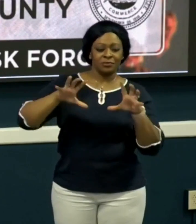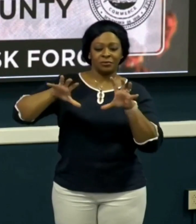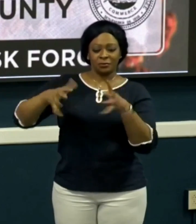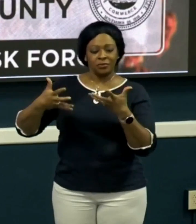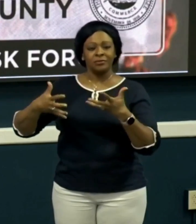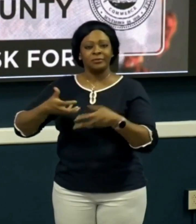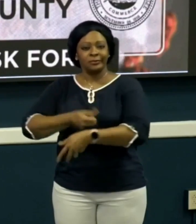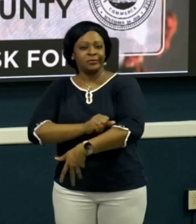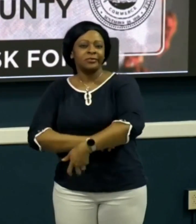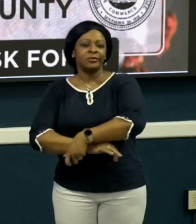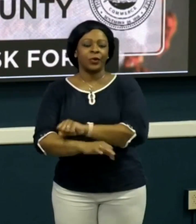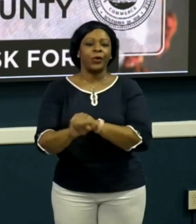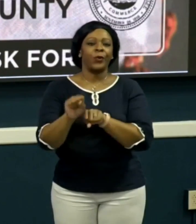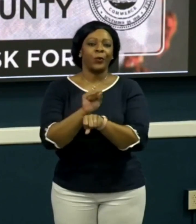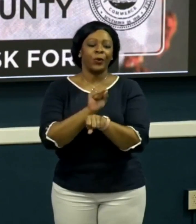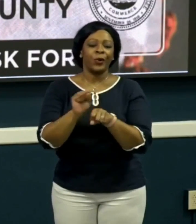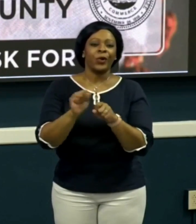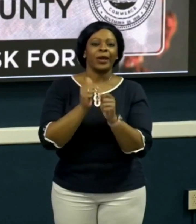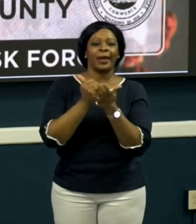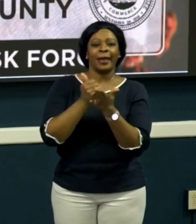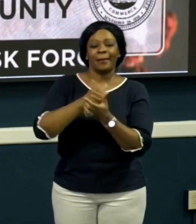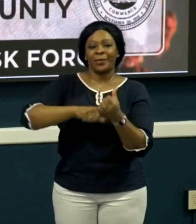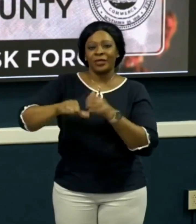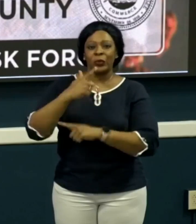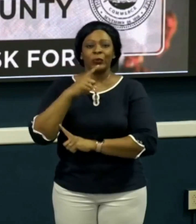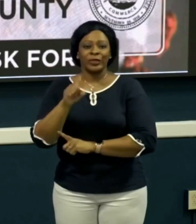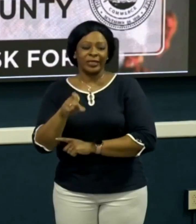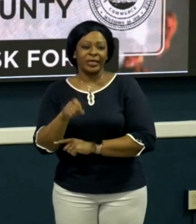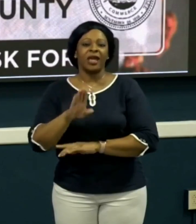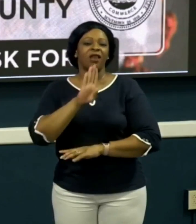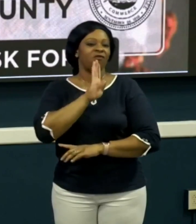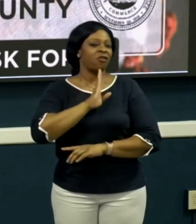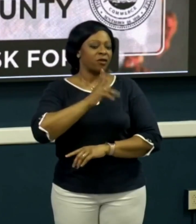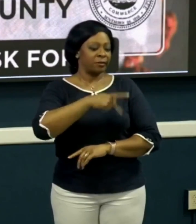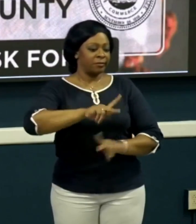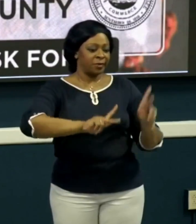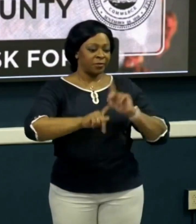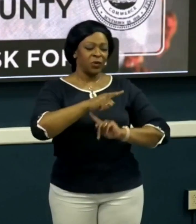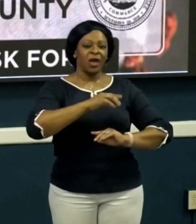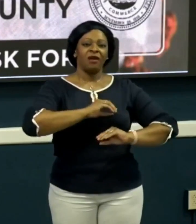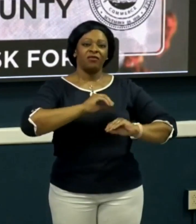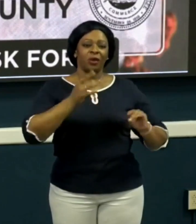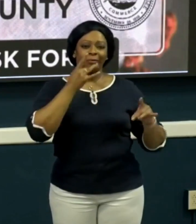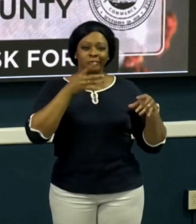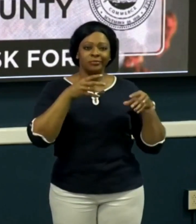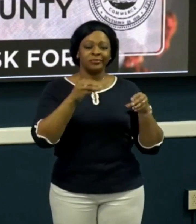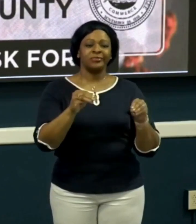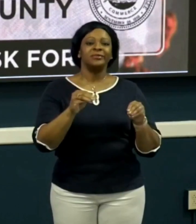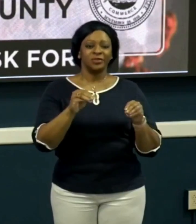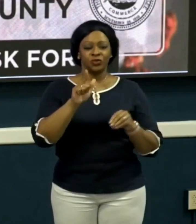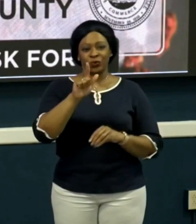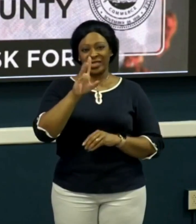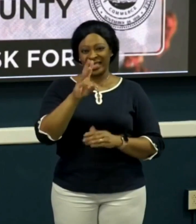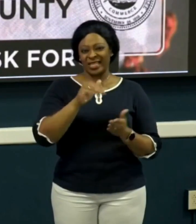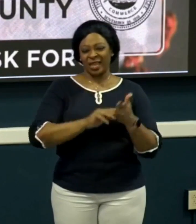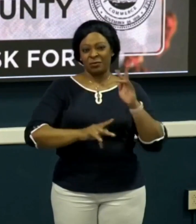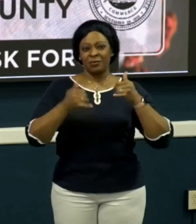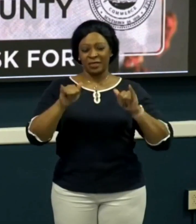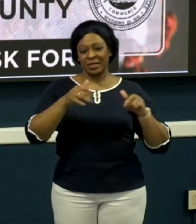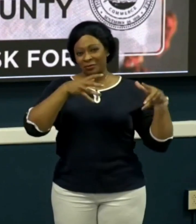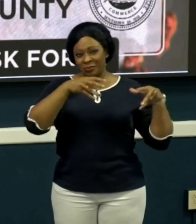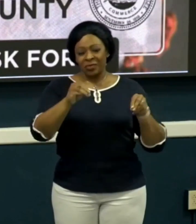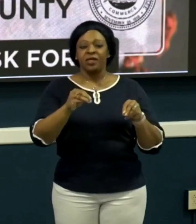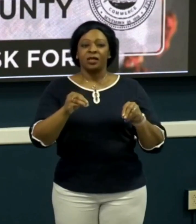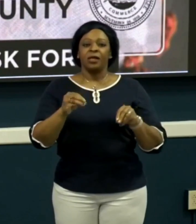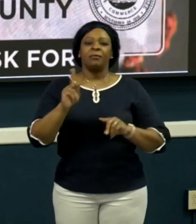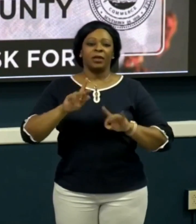so much work to serve people who are in need. I know it's frustrating for people who are still without, the 25 to 26,000 still without, but so many people